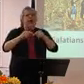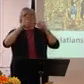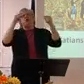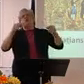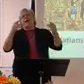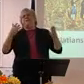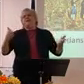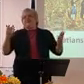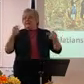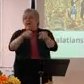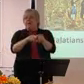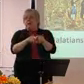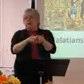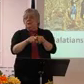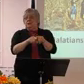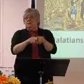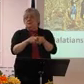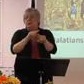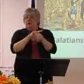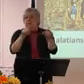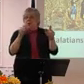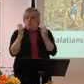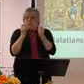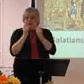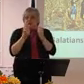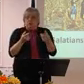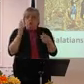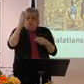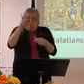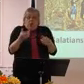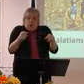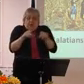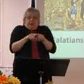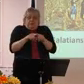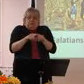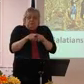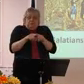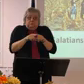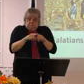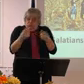happened. But winter is coming.